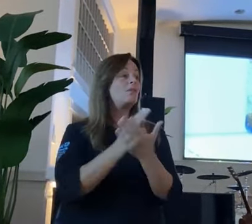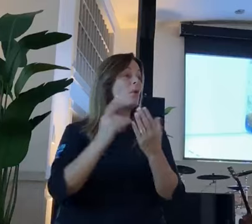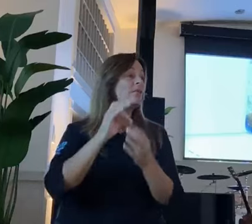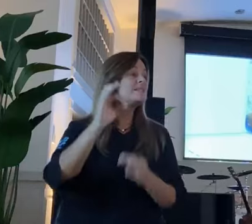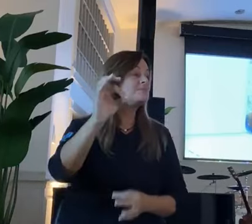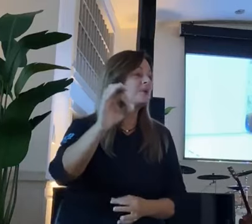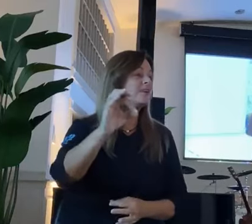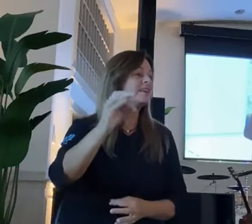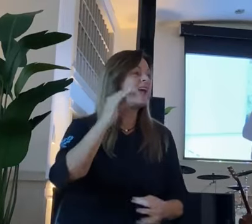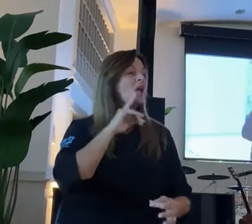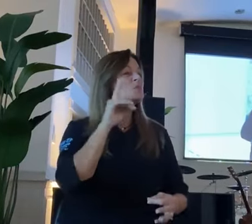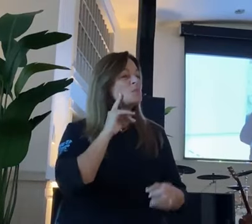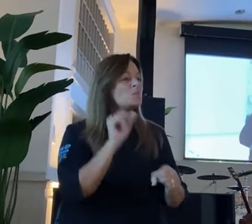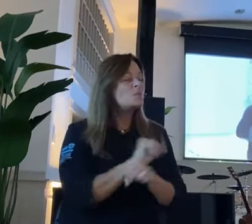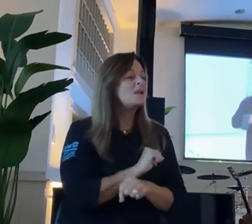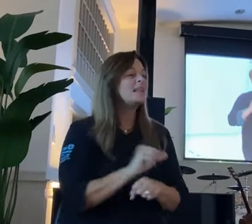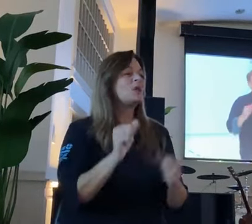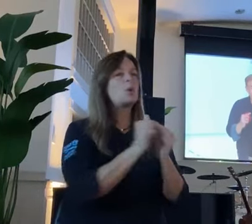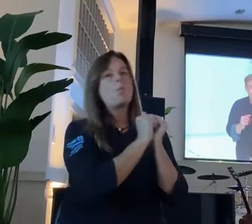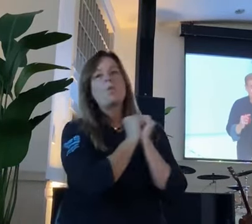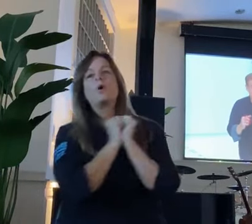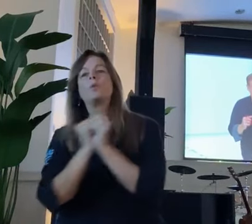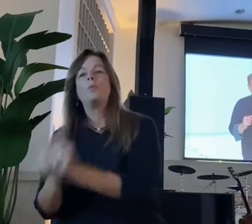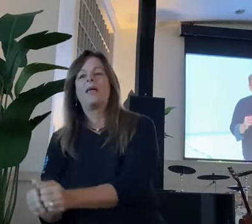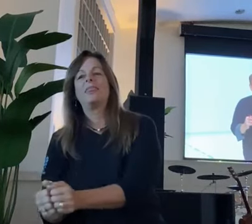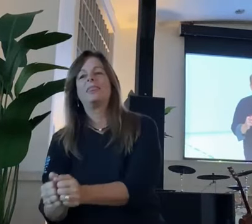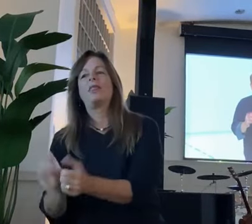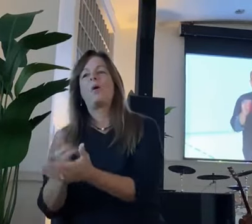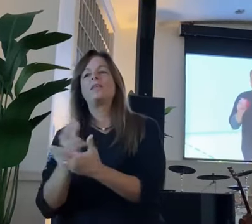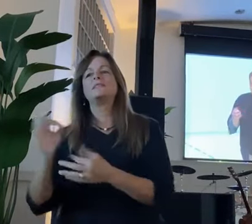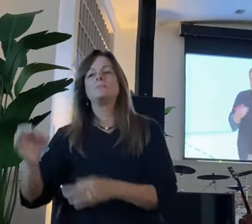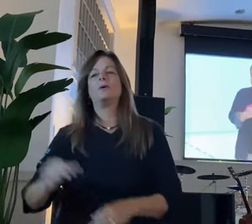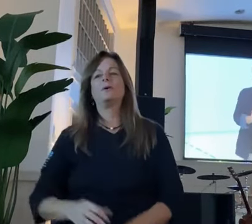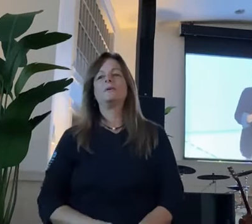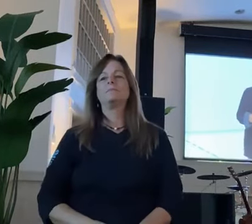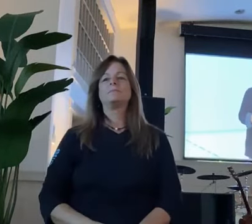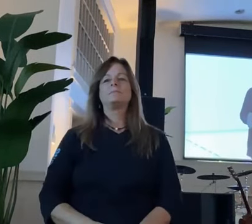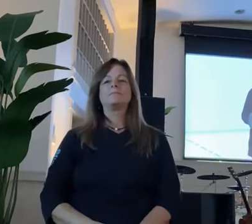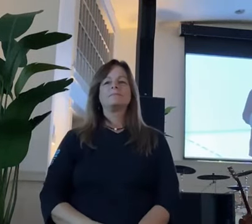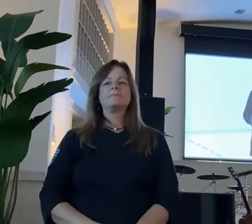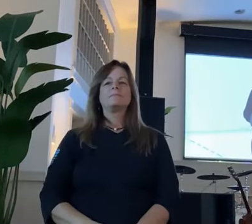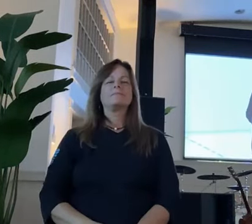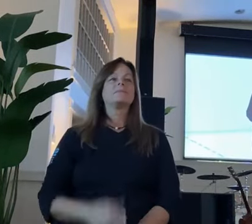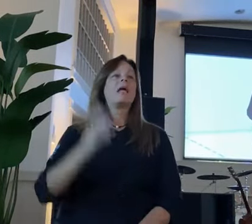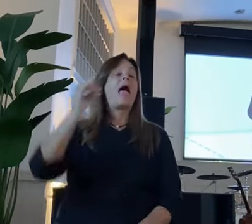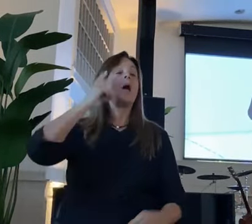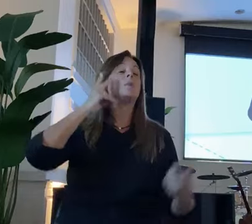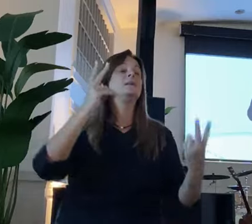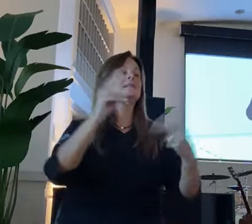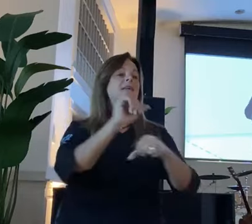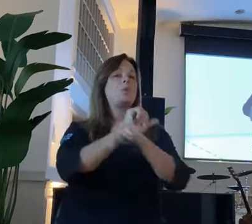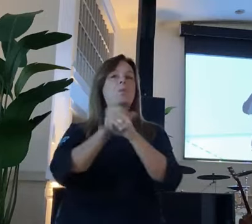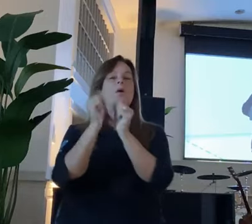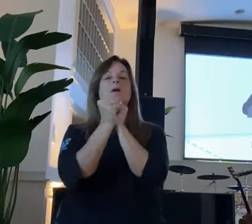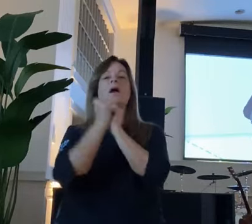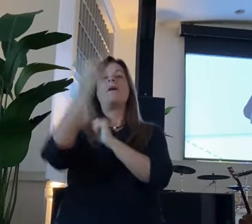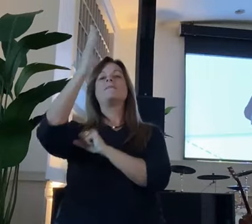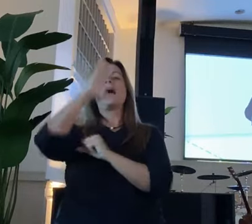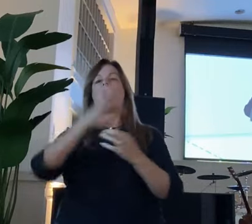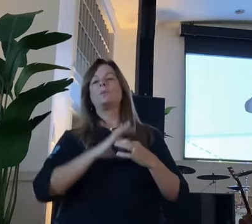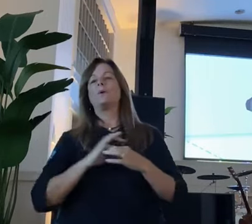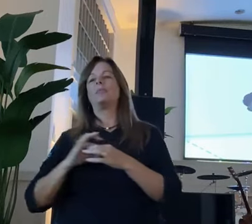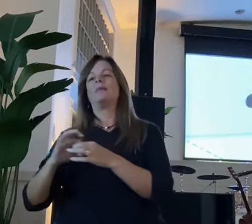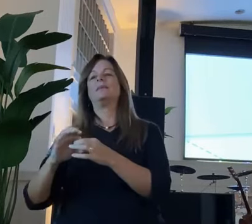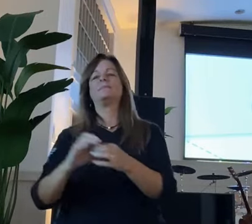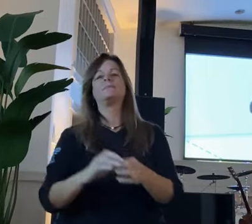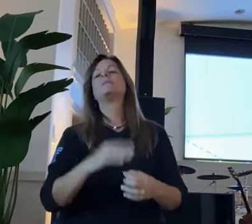Spirit, but you actually have to work with the Holy Spirit. So the work of sanctification, the work of God doing that